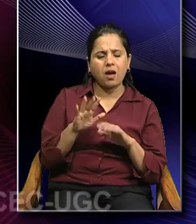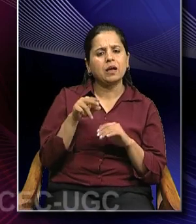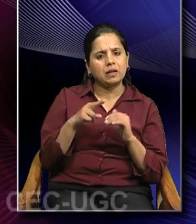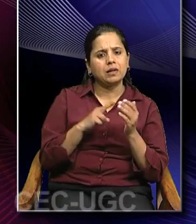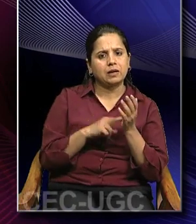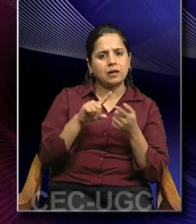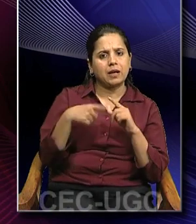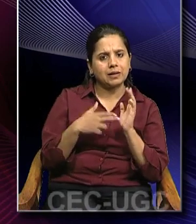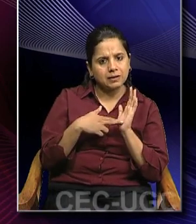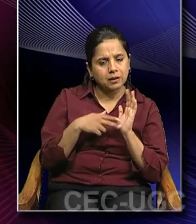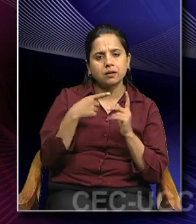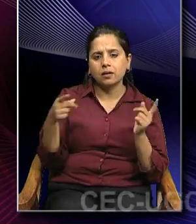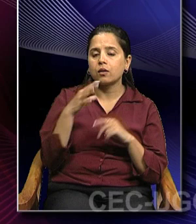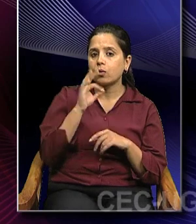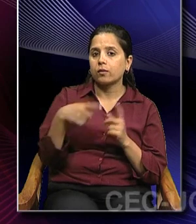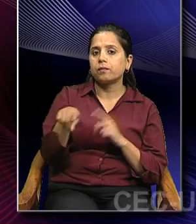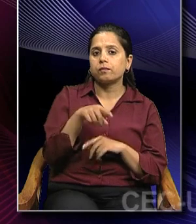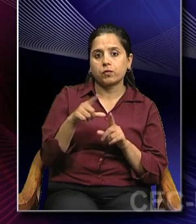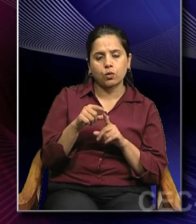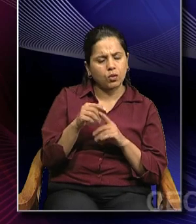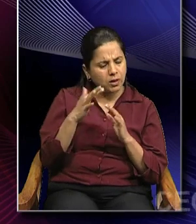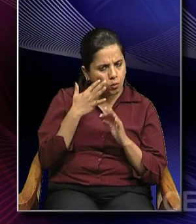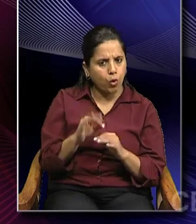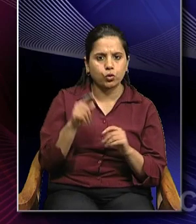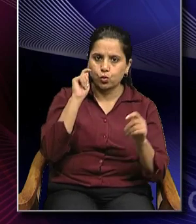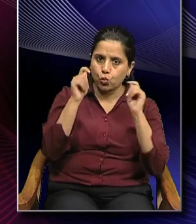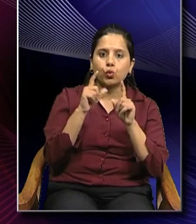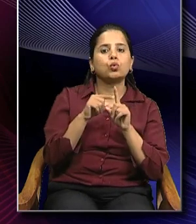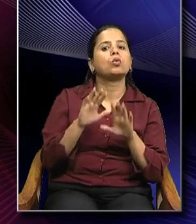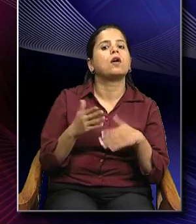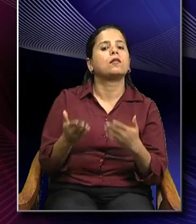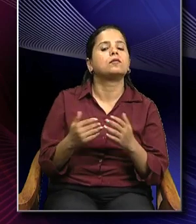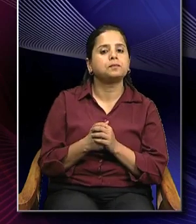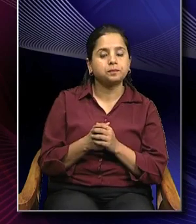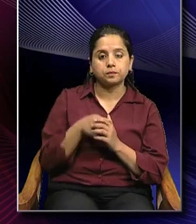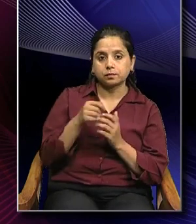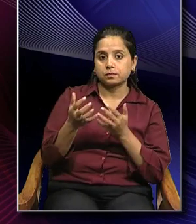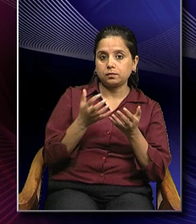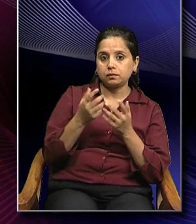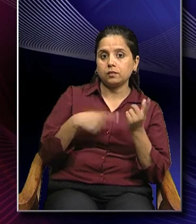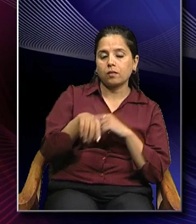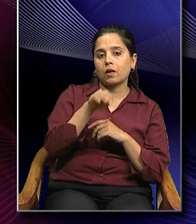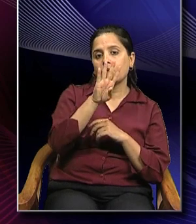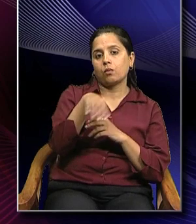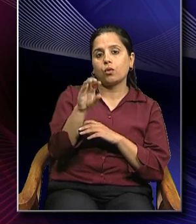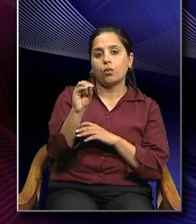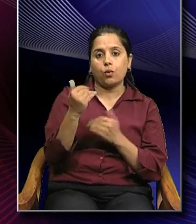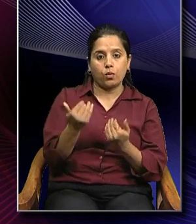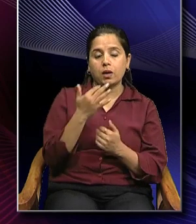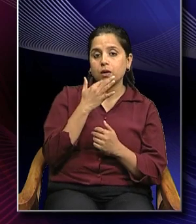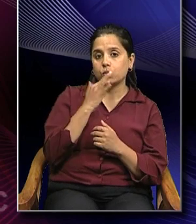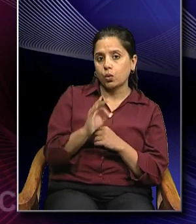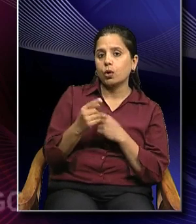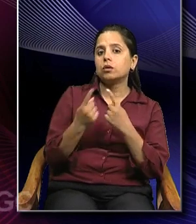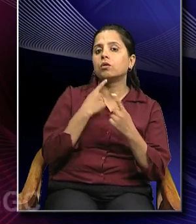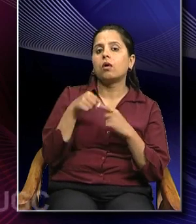netizens, and those netizens, they play a very significant role. So, marketing 4.0 is actually